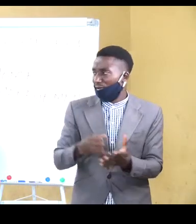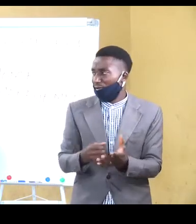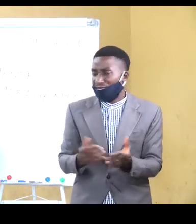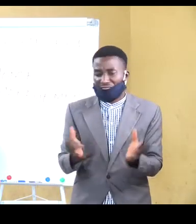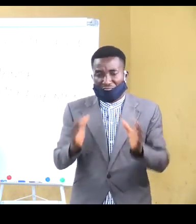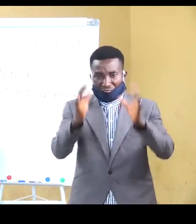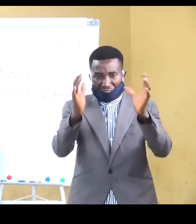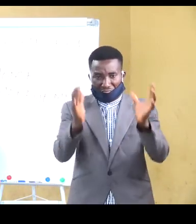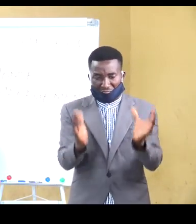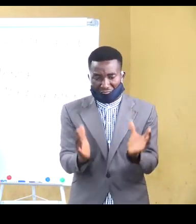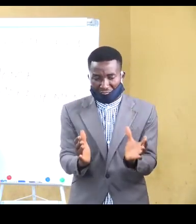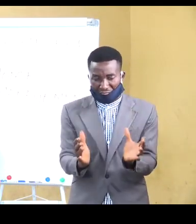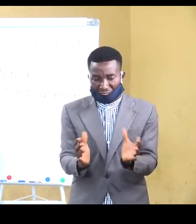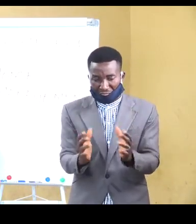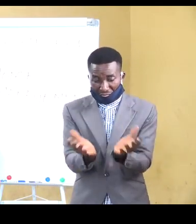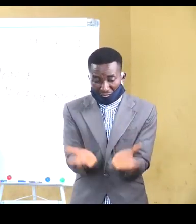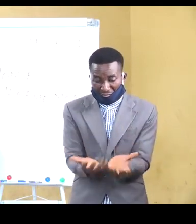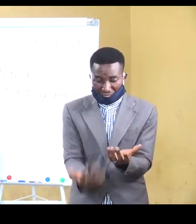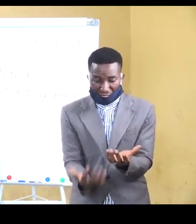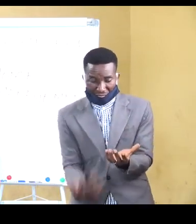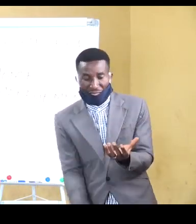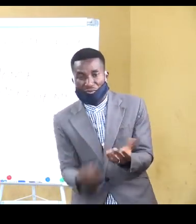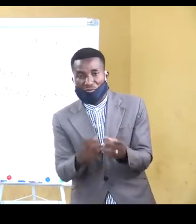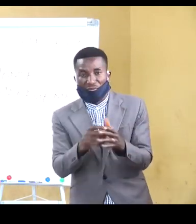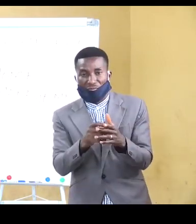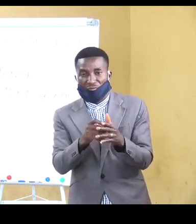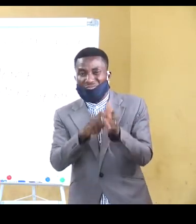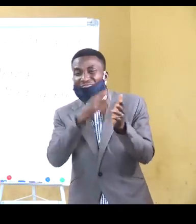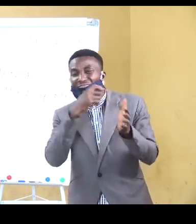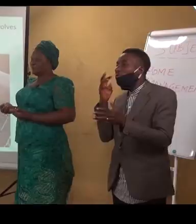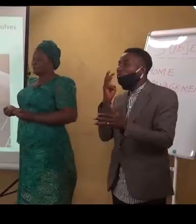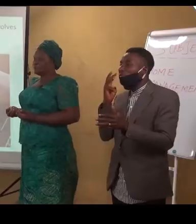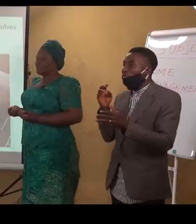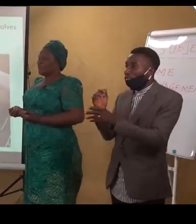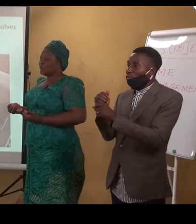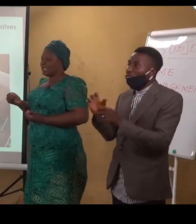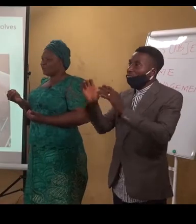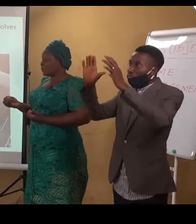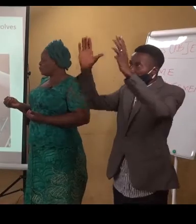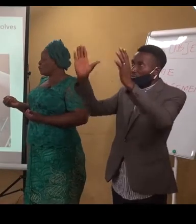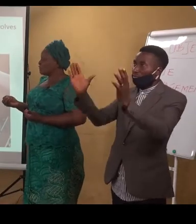a sieve to drain the water. And then I get my bottles.